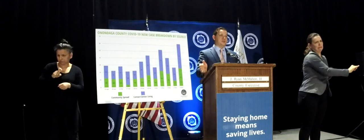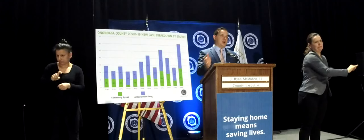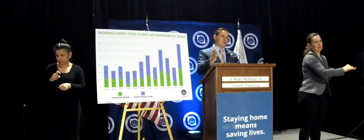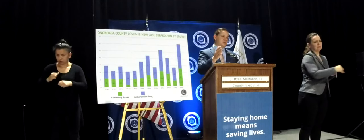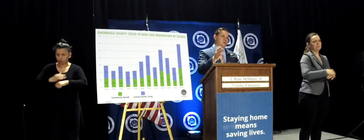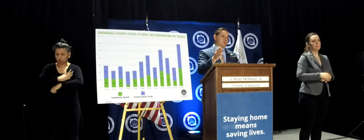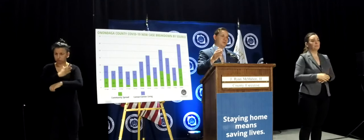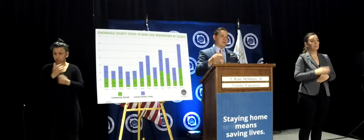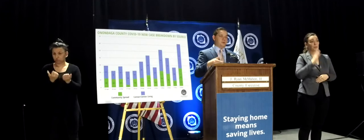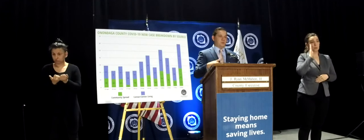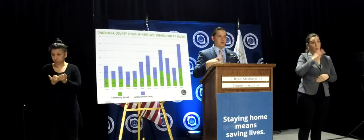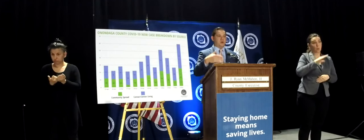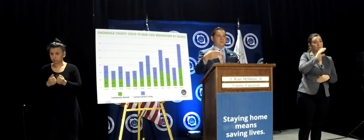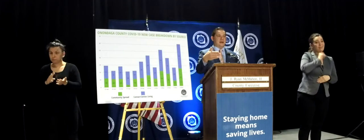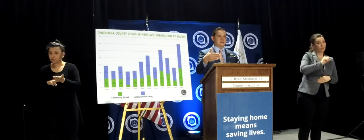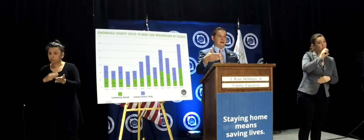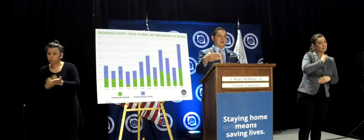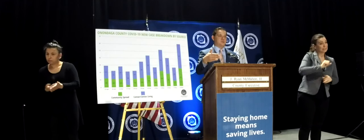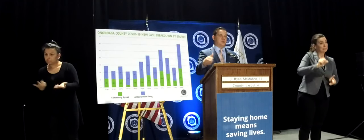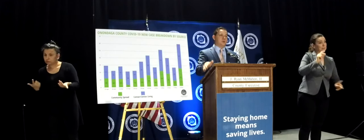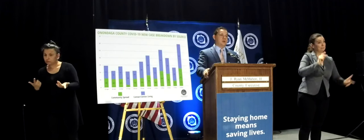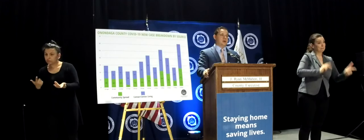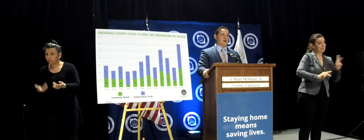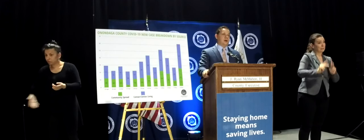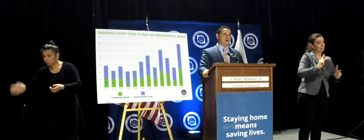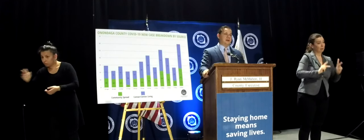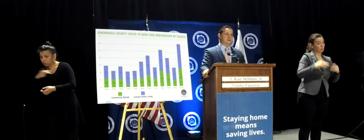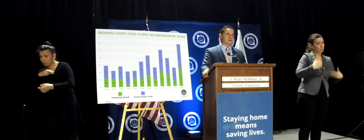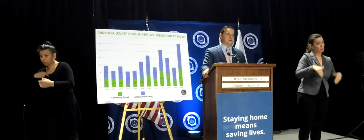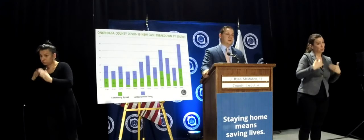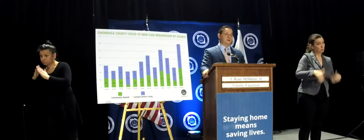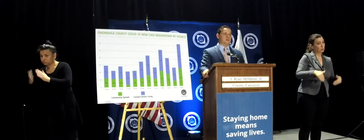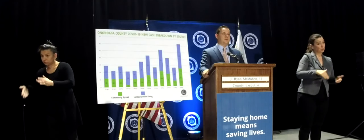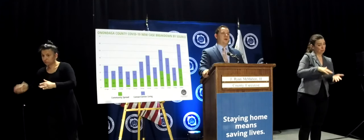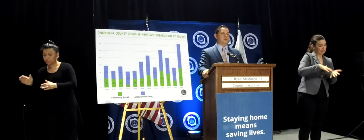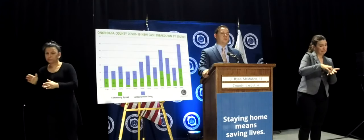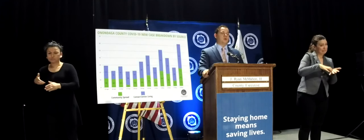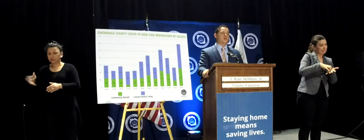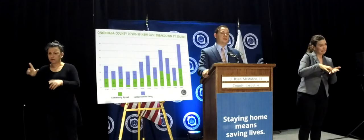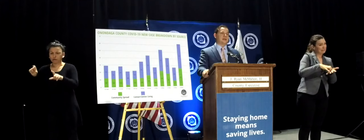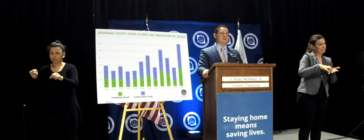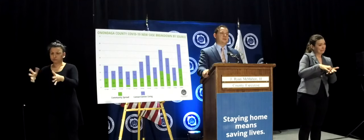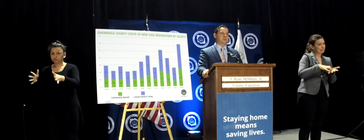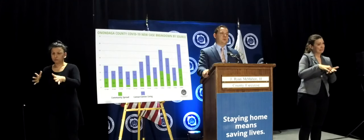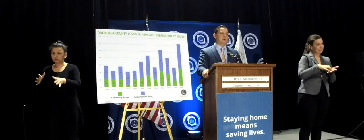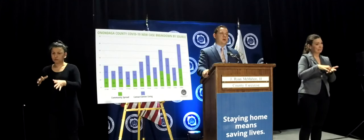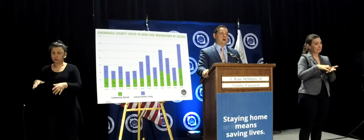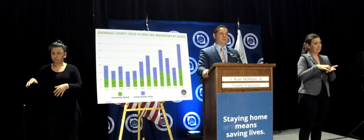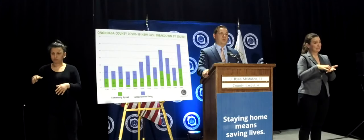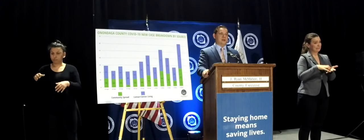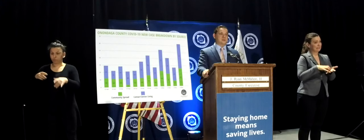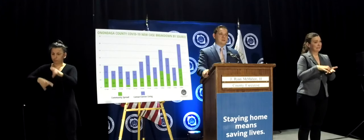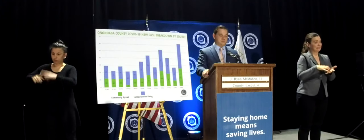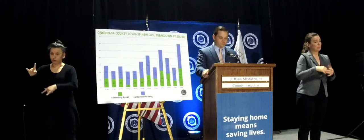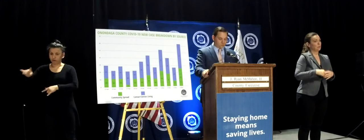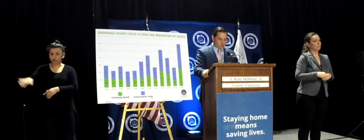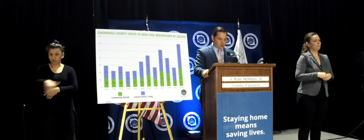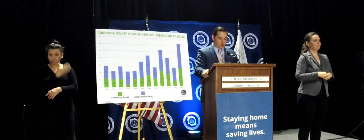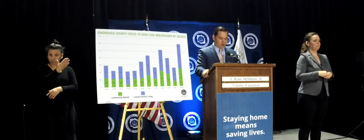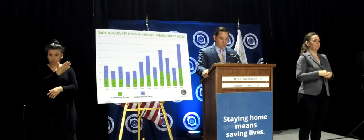hospital discharges, but then people going back to the hospital as the fight with COVID-19